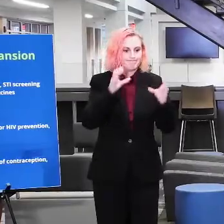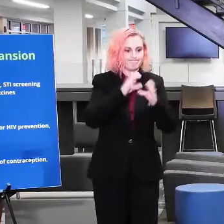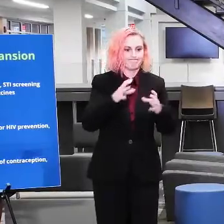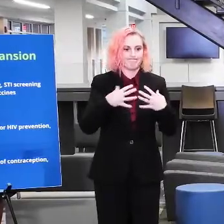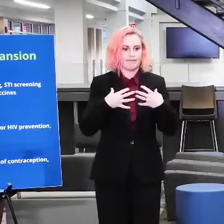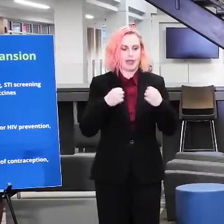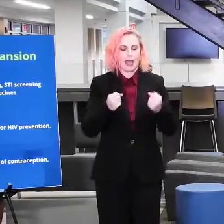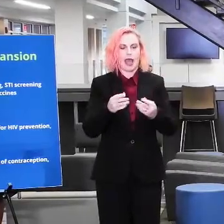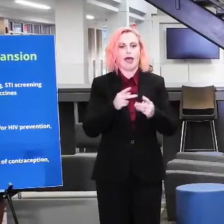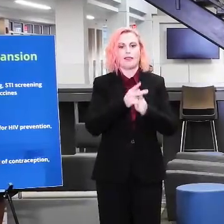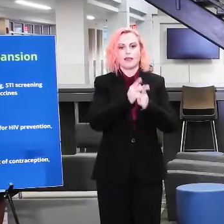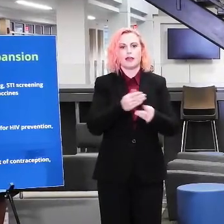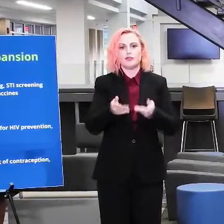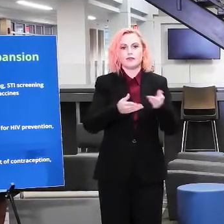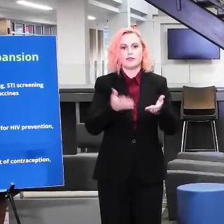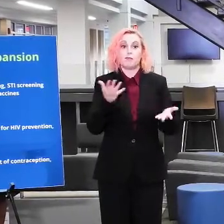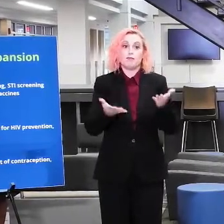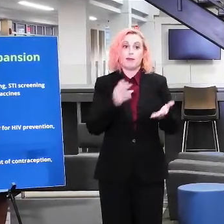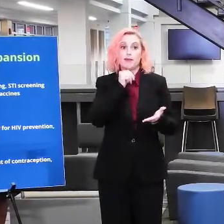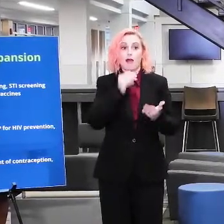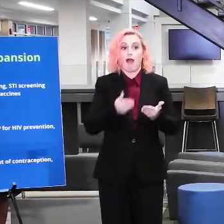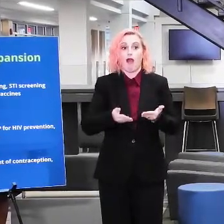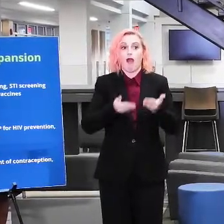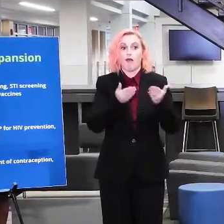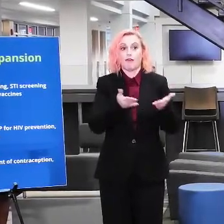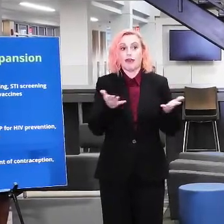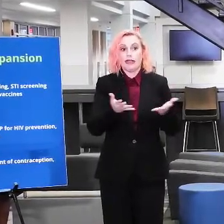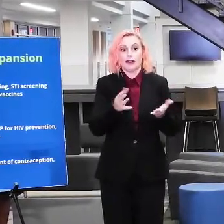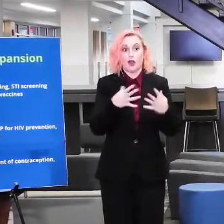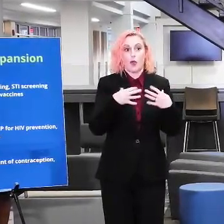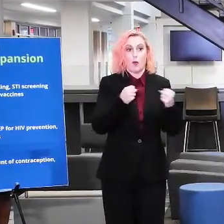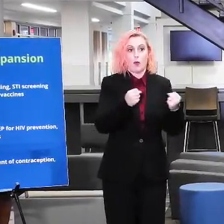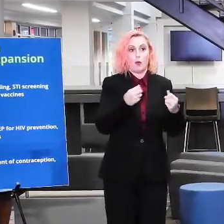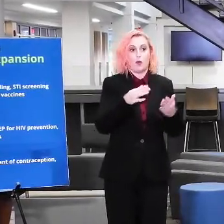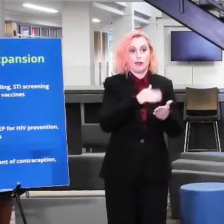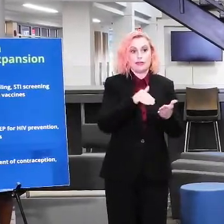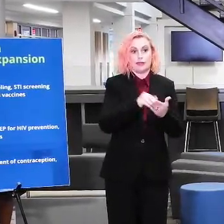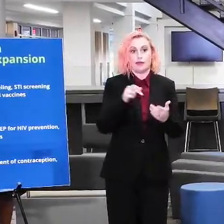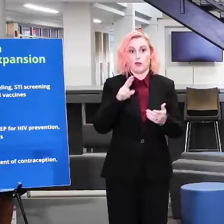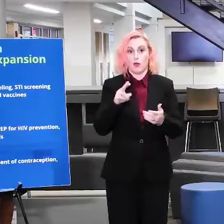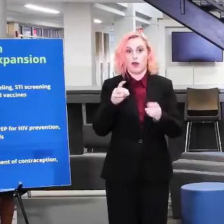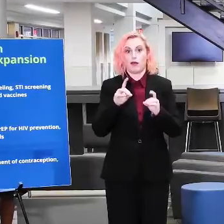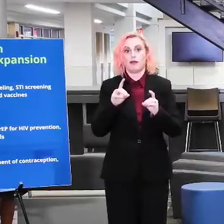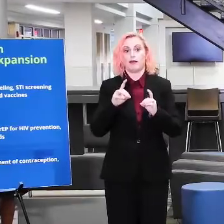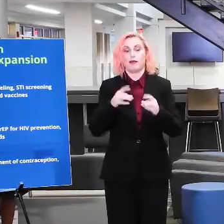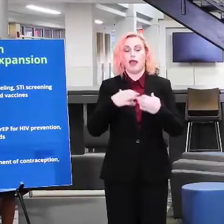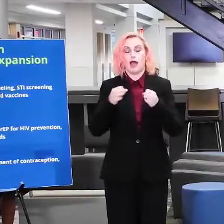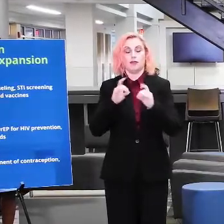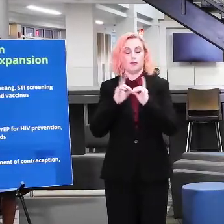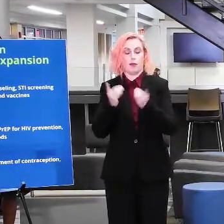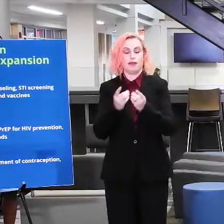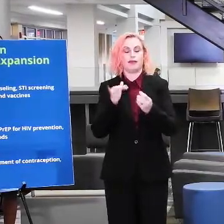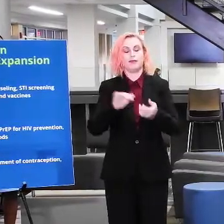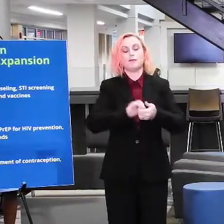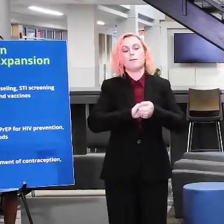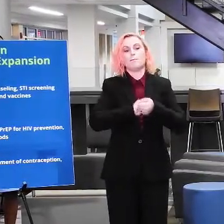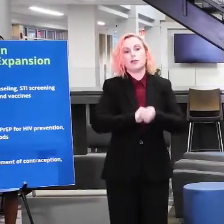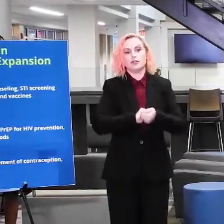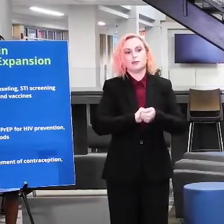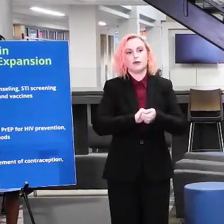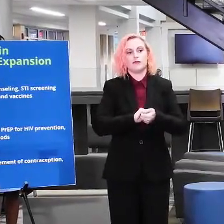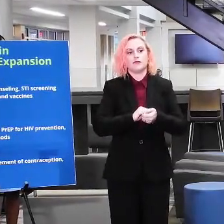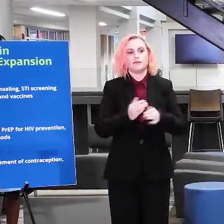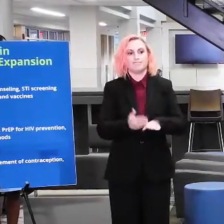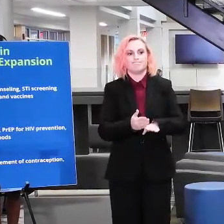healthcare services that may not be offered at the Wellness Center or the Health Department. This partnership of